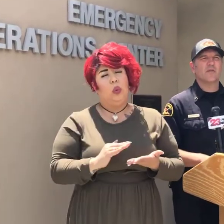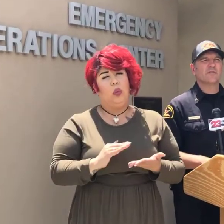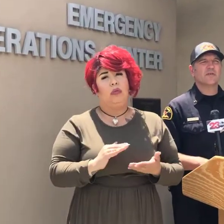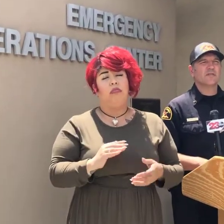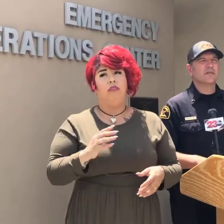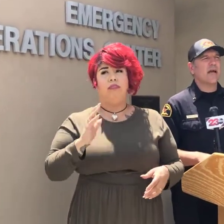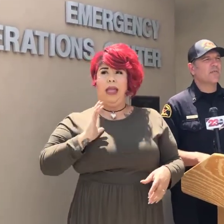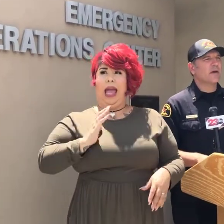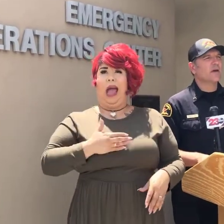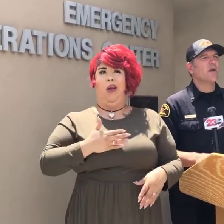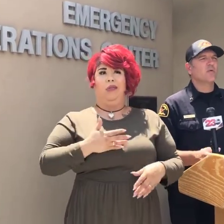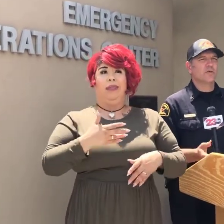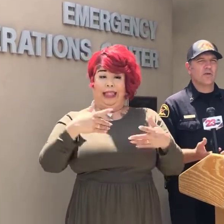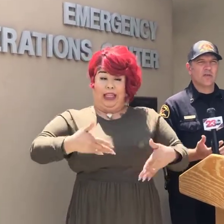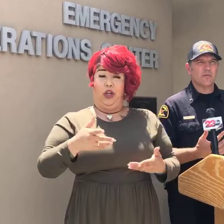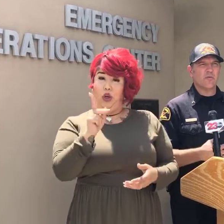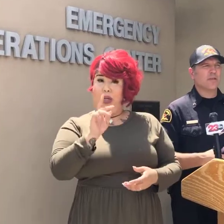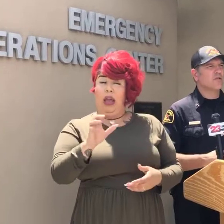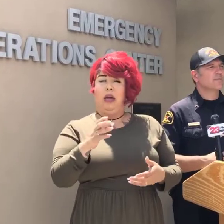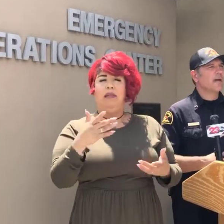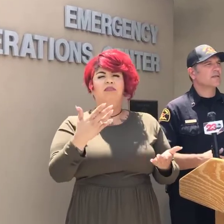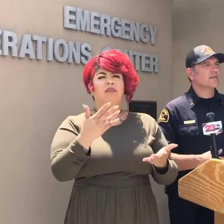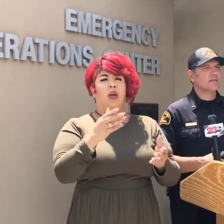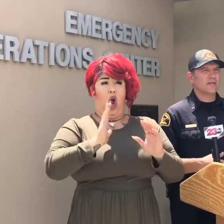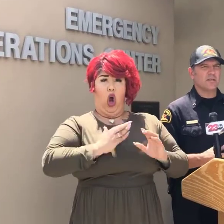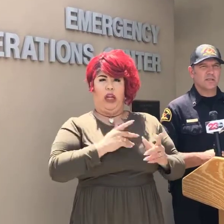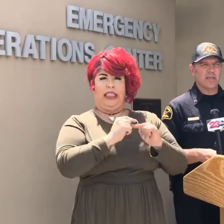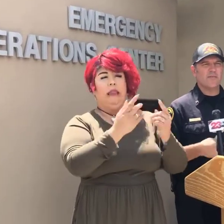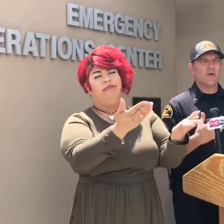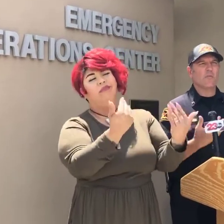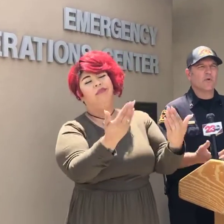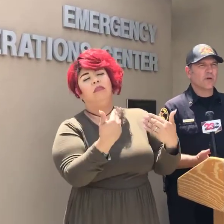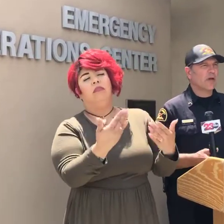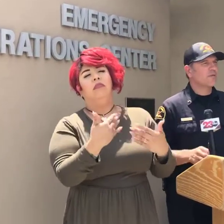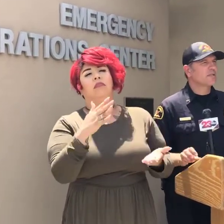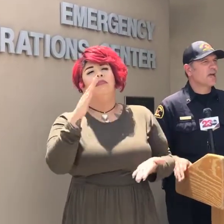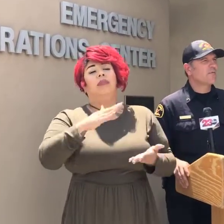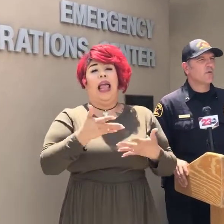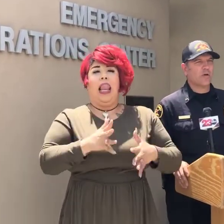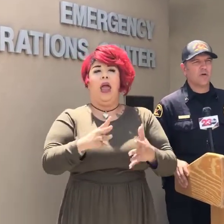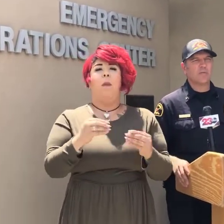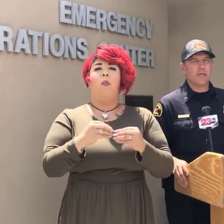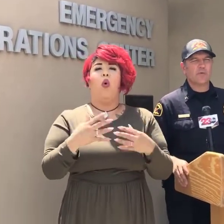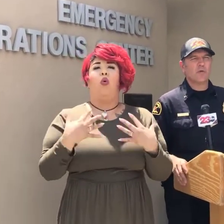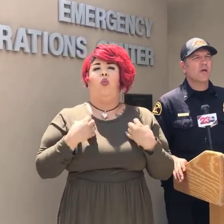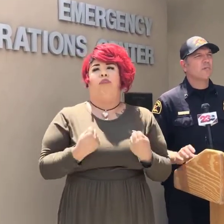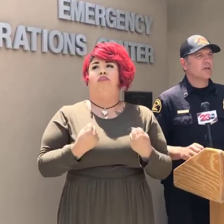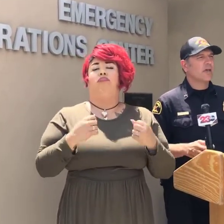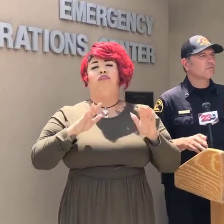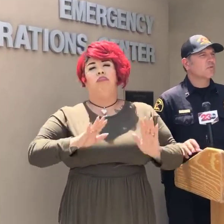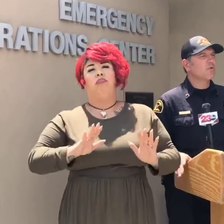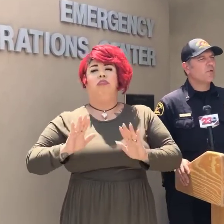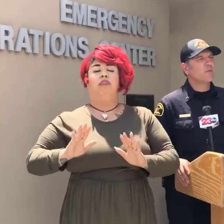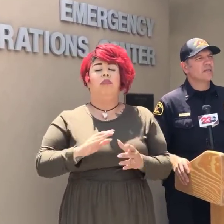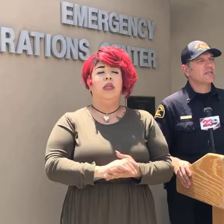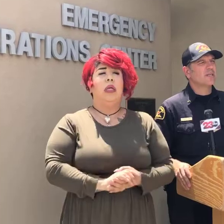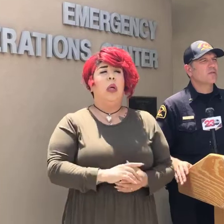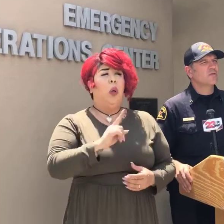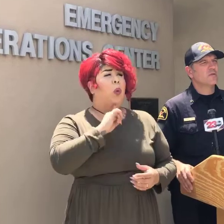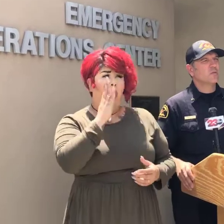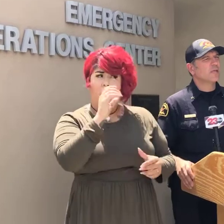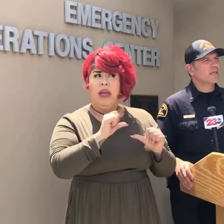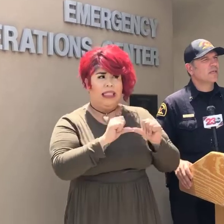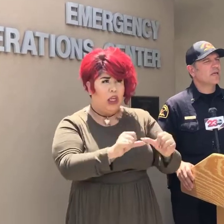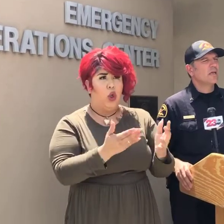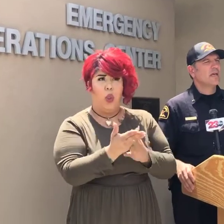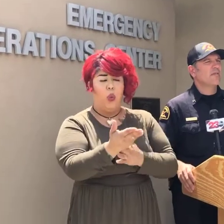county's level of service out there. We're starting to bring those back to the stations and give them more recovery time for our own people. But yes, we will probably